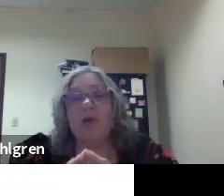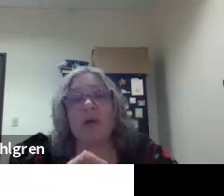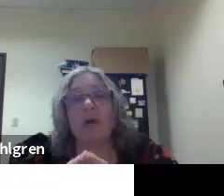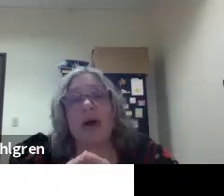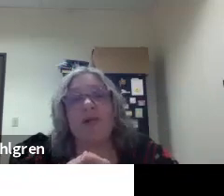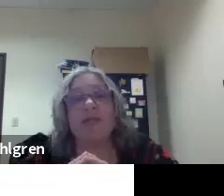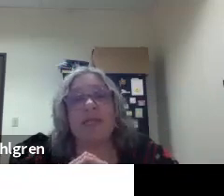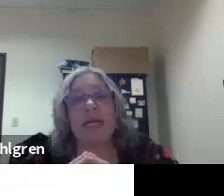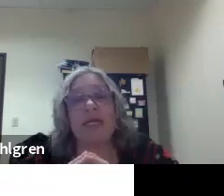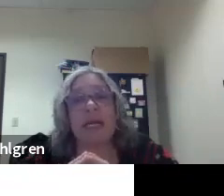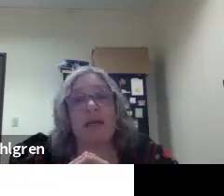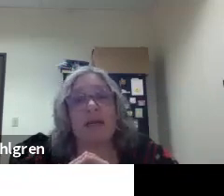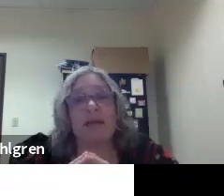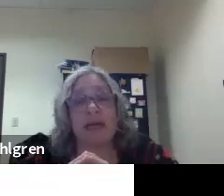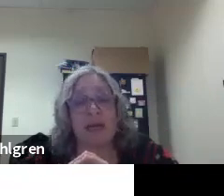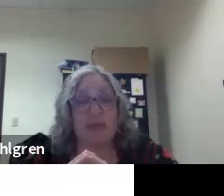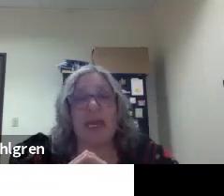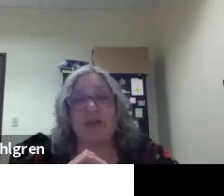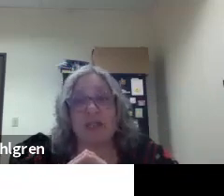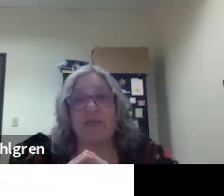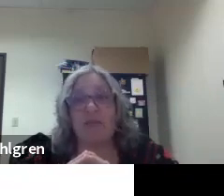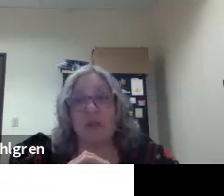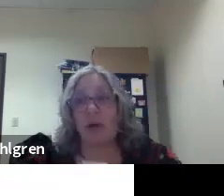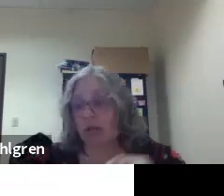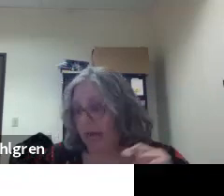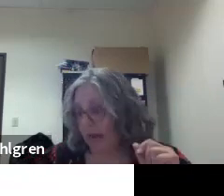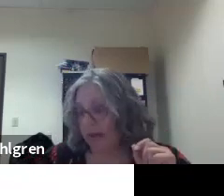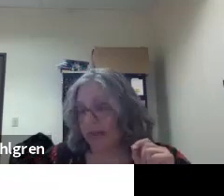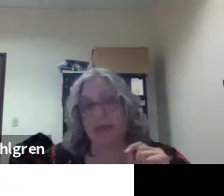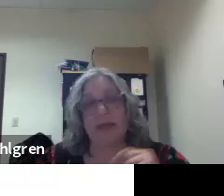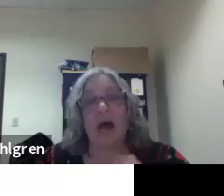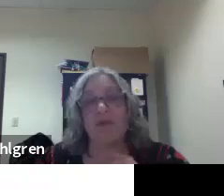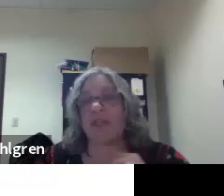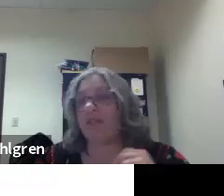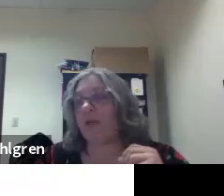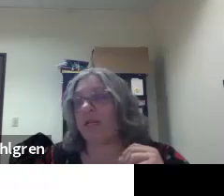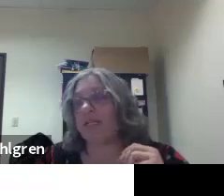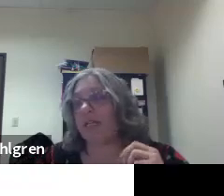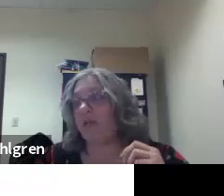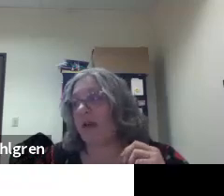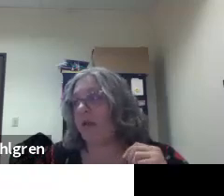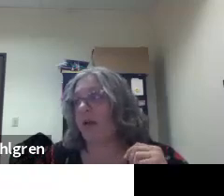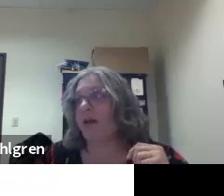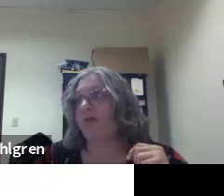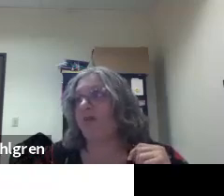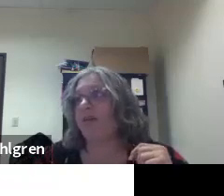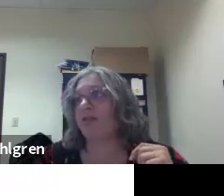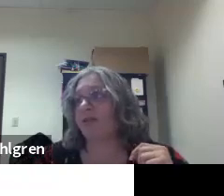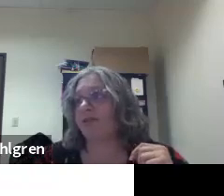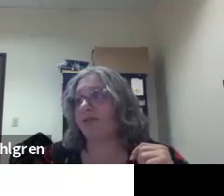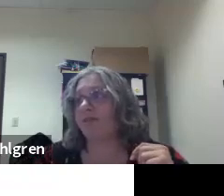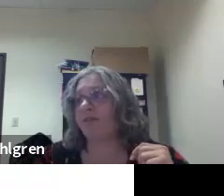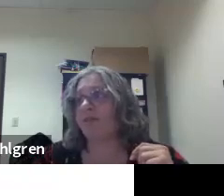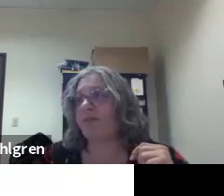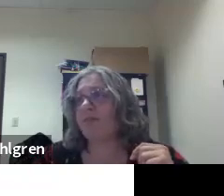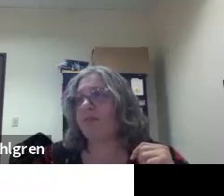but also understanding the implications of work and the options for continued healthcare